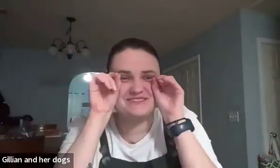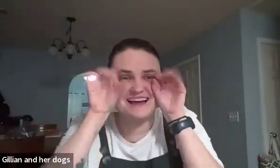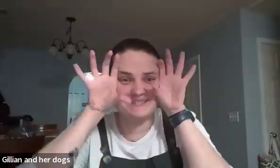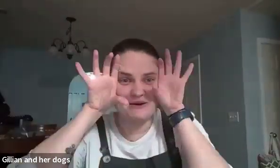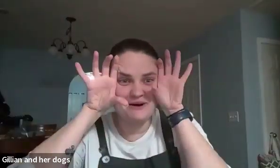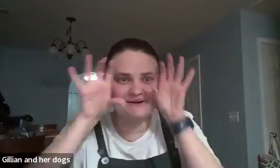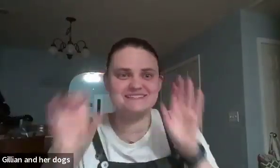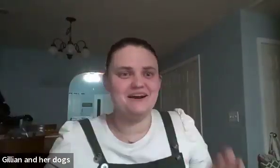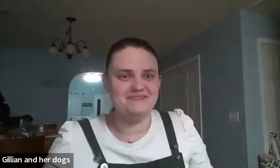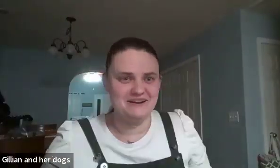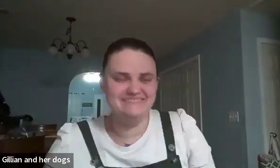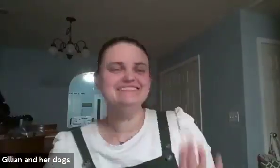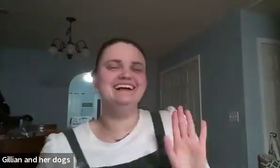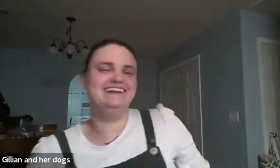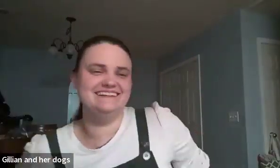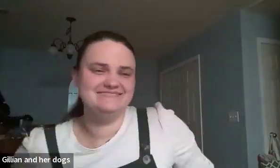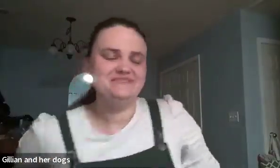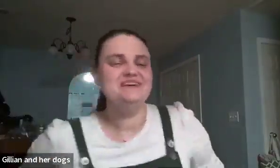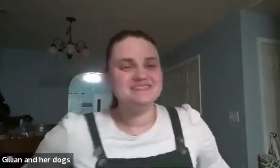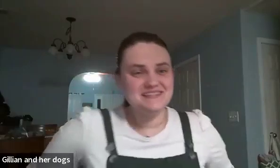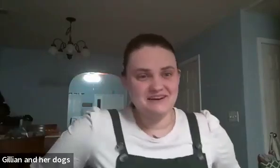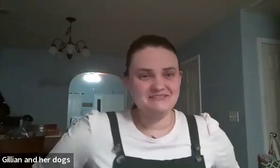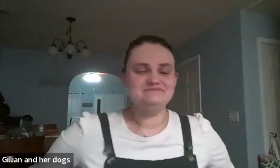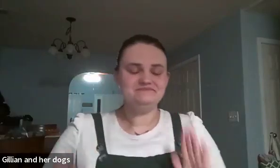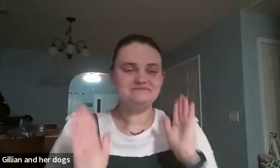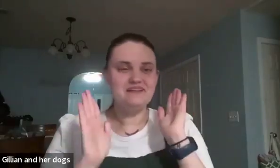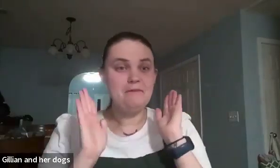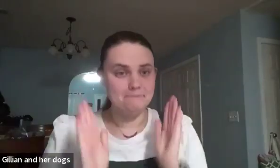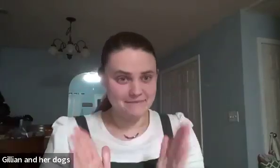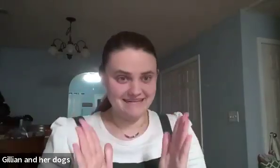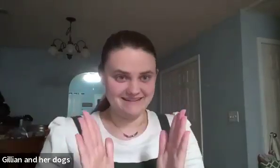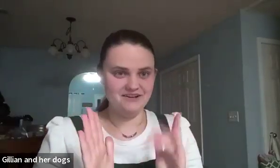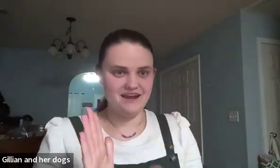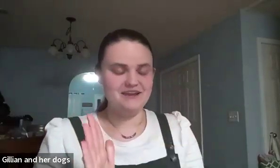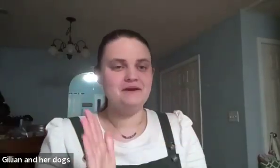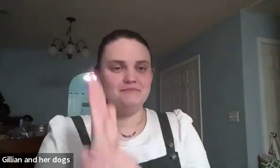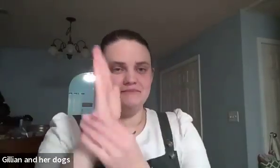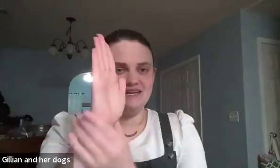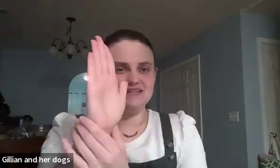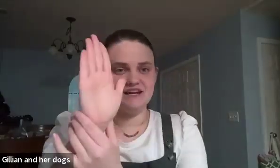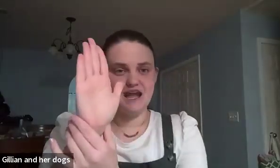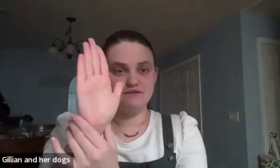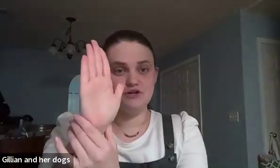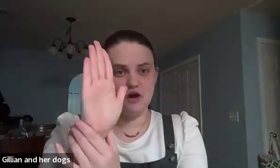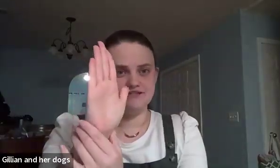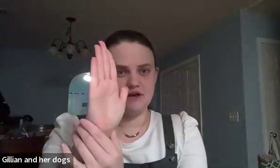those eyes go, whoop. I was like, oh no. So, minute, all right? Minute is going to have your